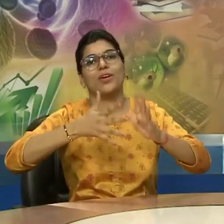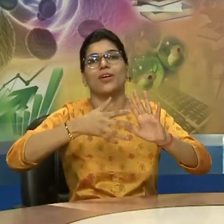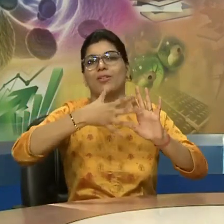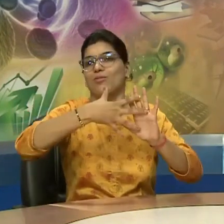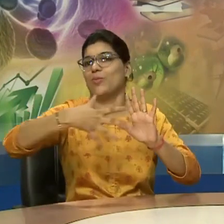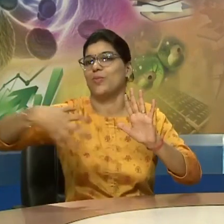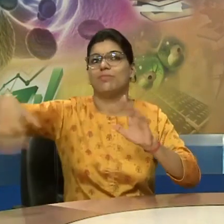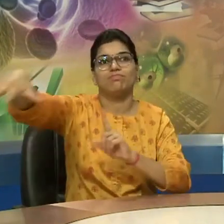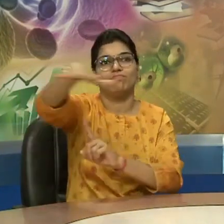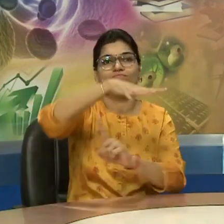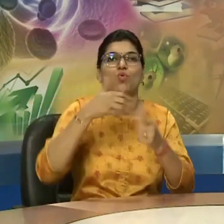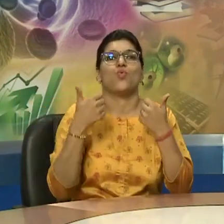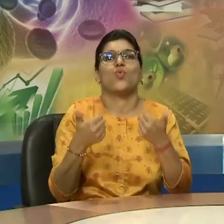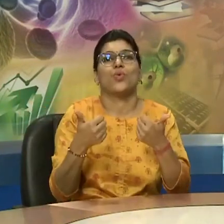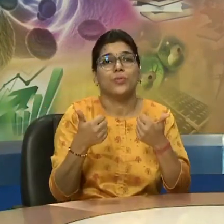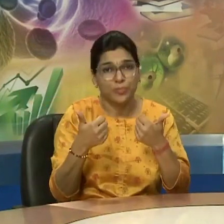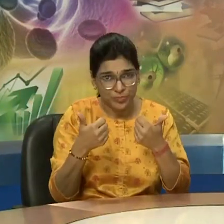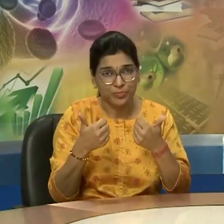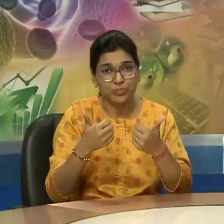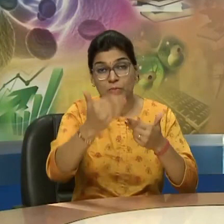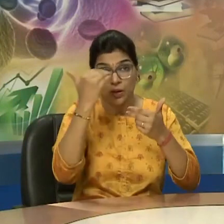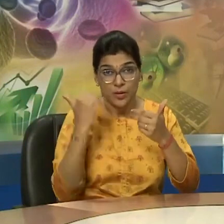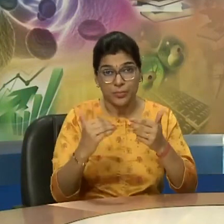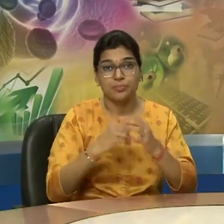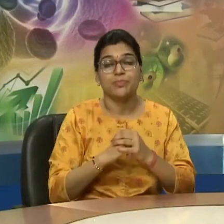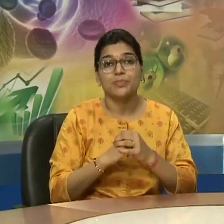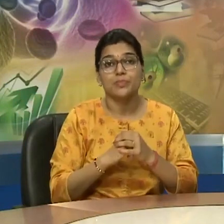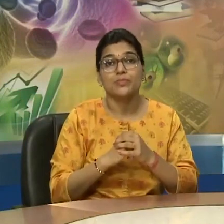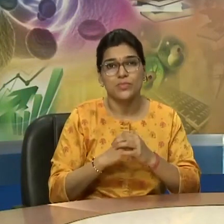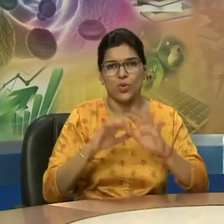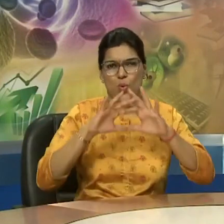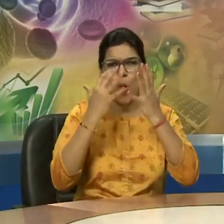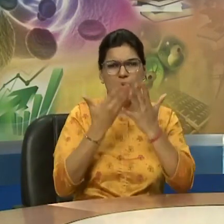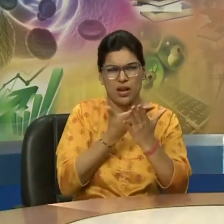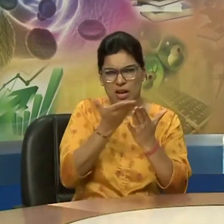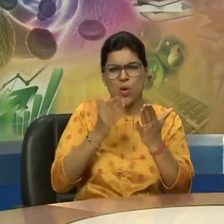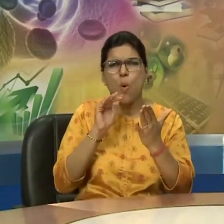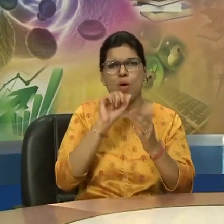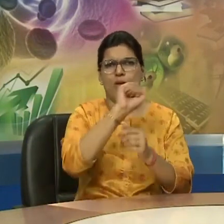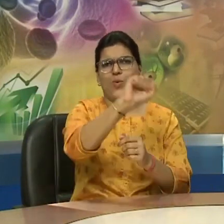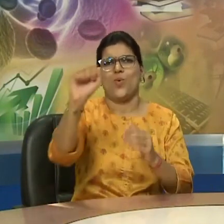environment for food, air, water and other needs.